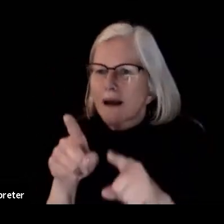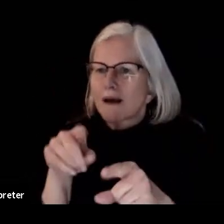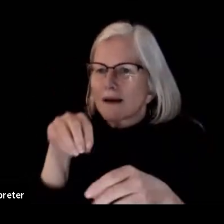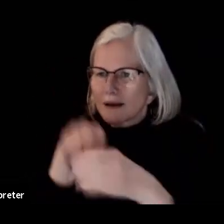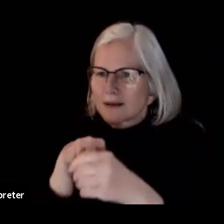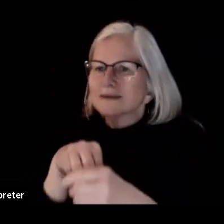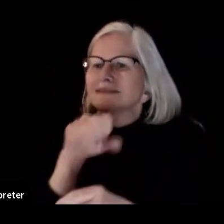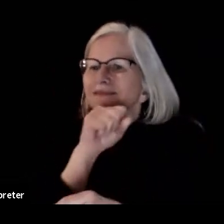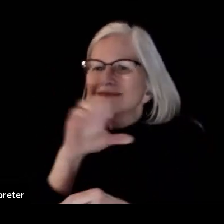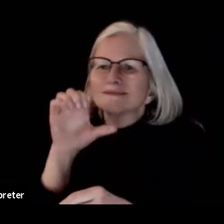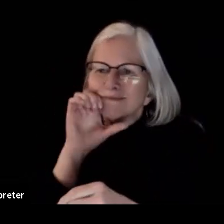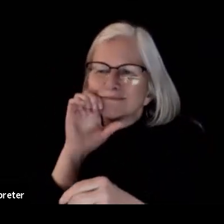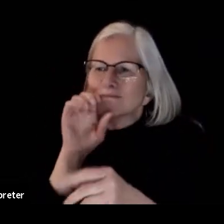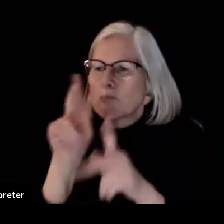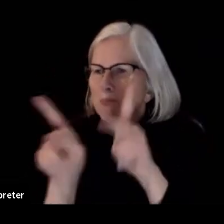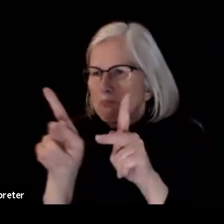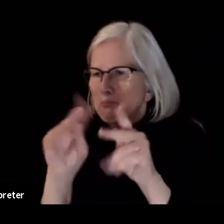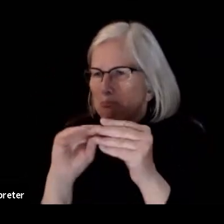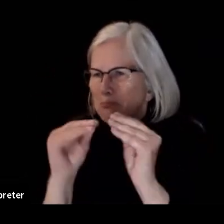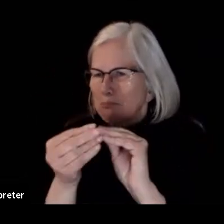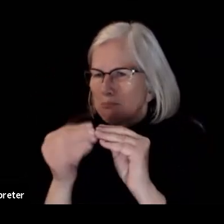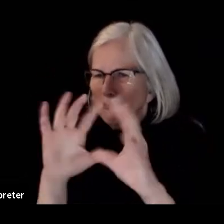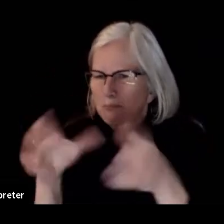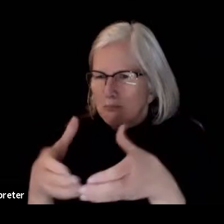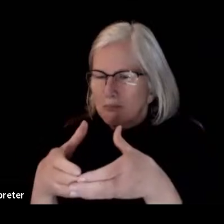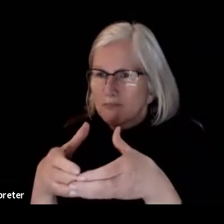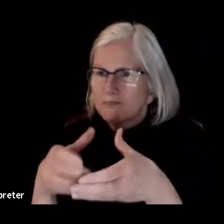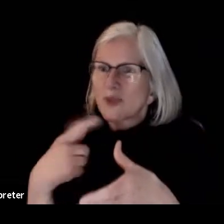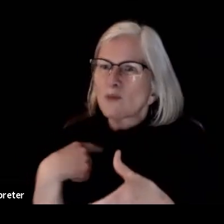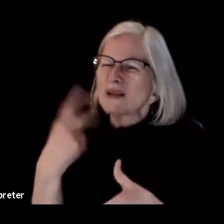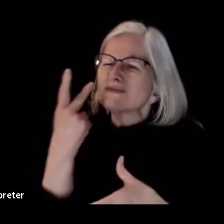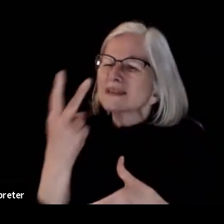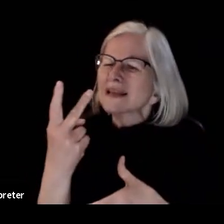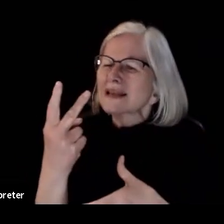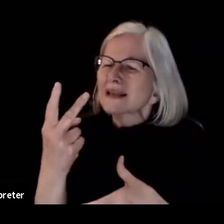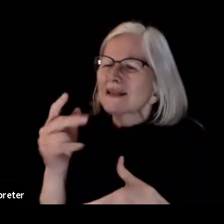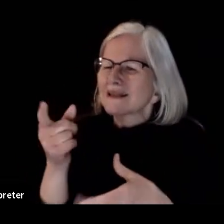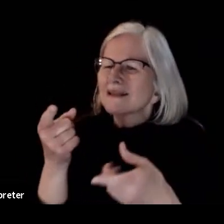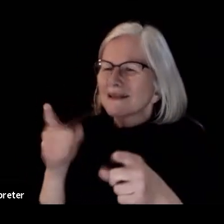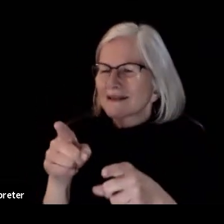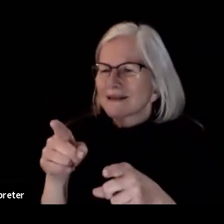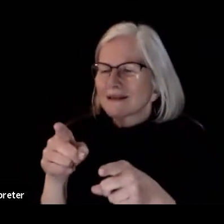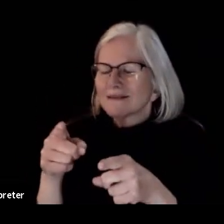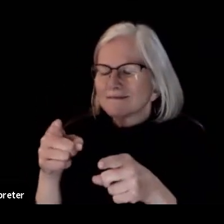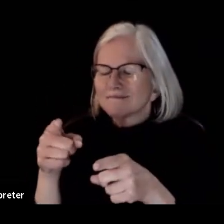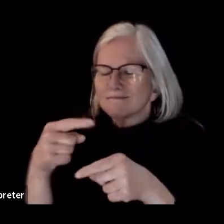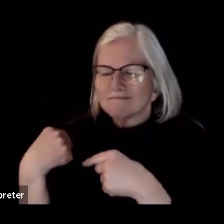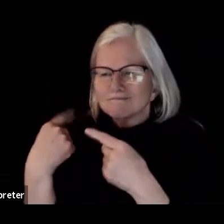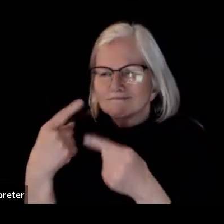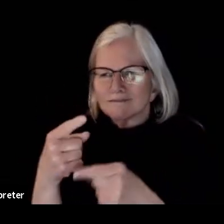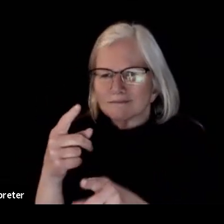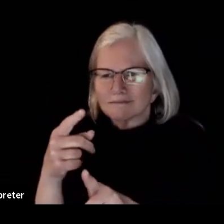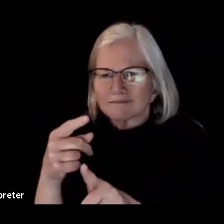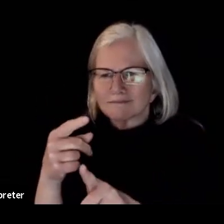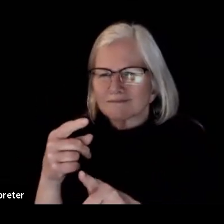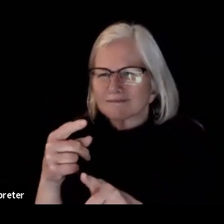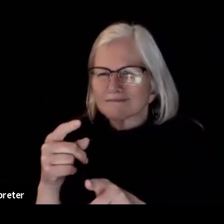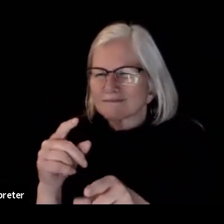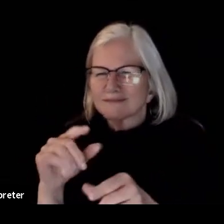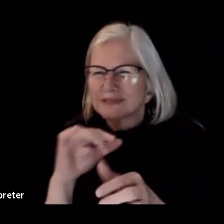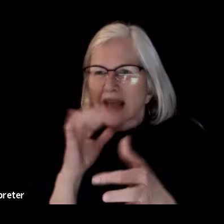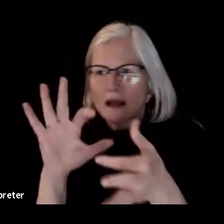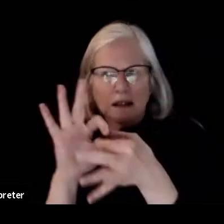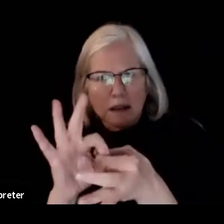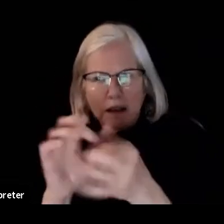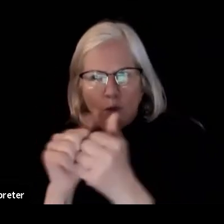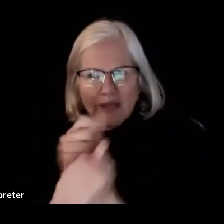we're seeing appears to be consistent with that and does not appear to be related to the vaccine. But as I said,